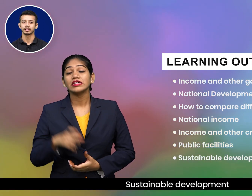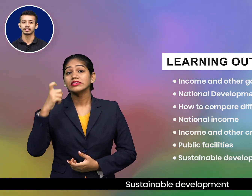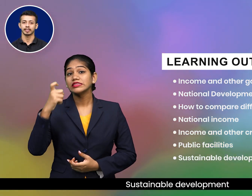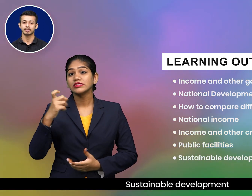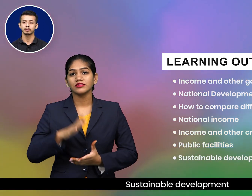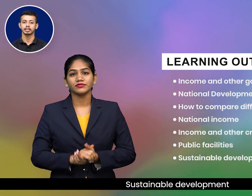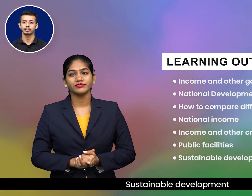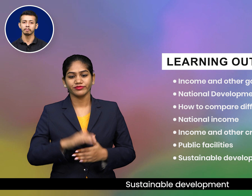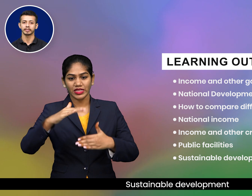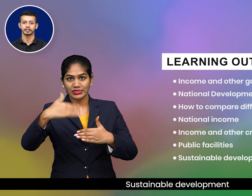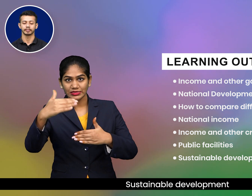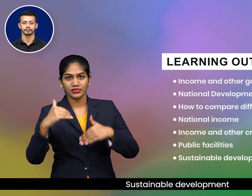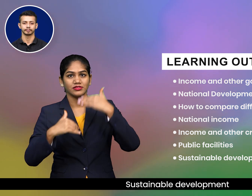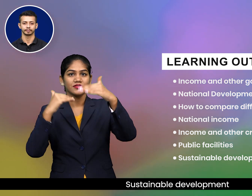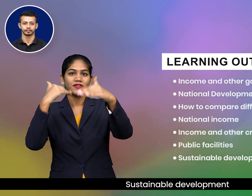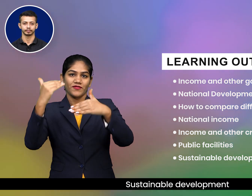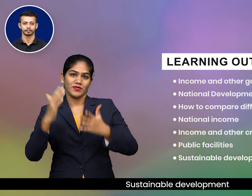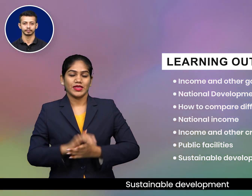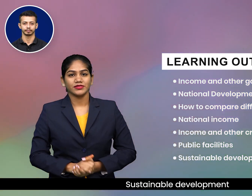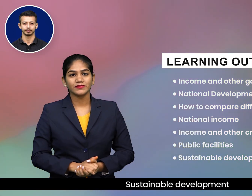7th. Sustainable development.